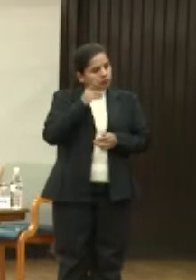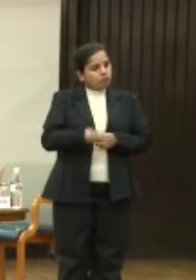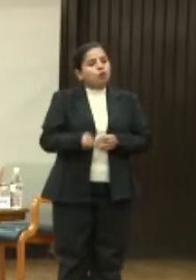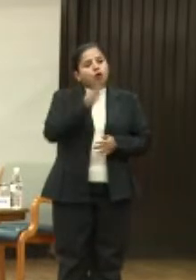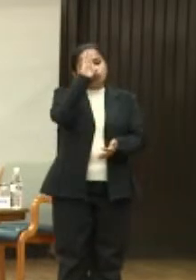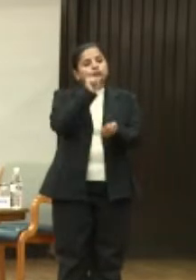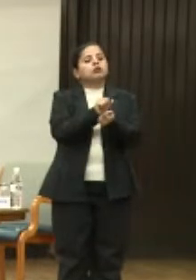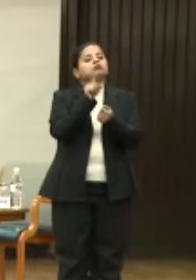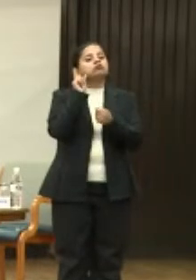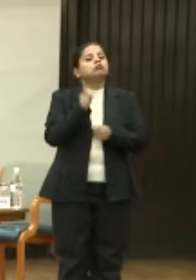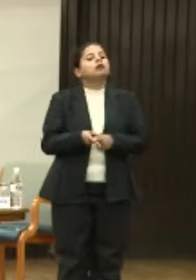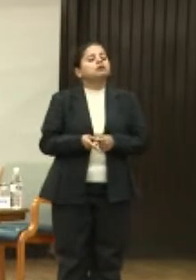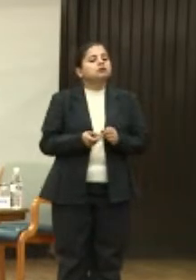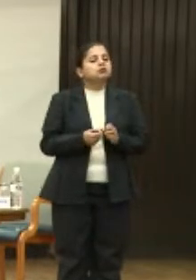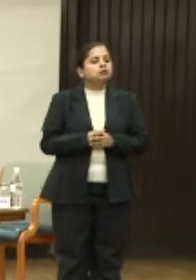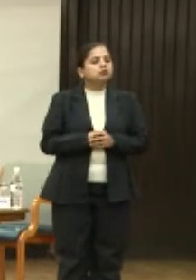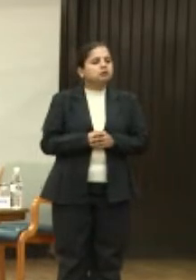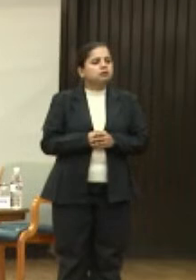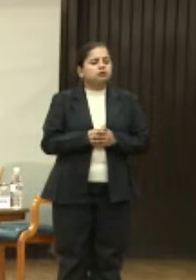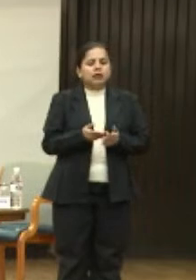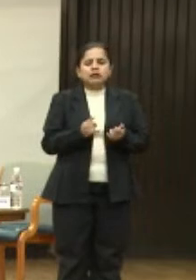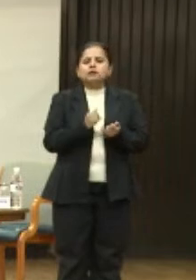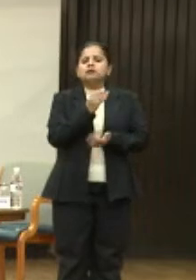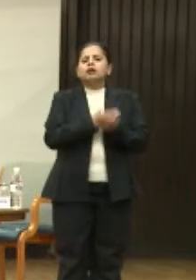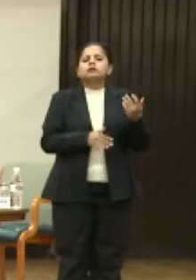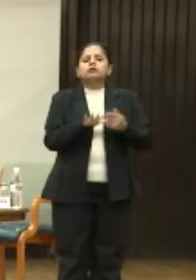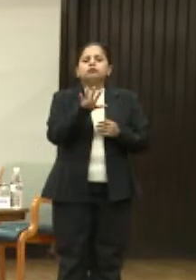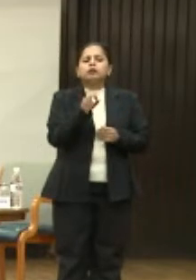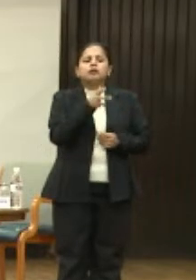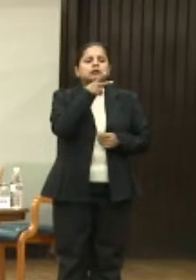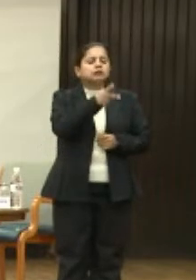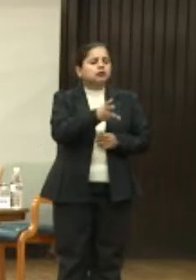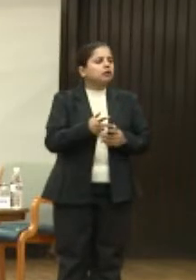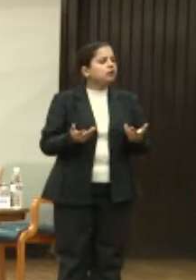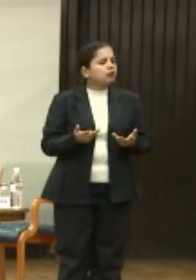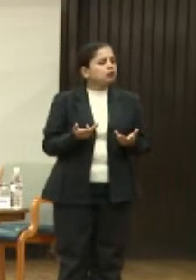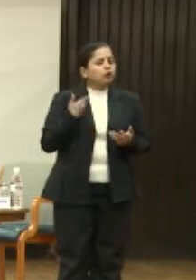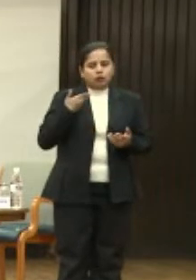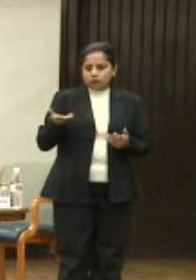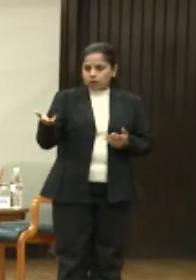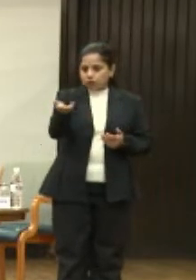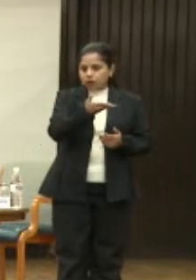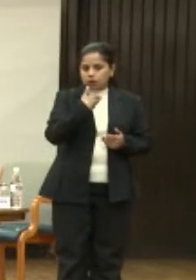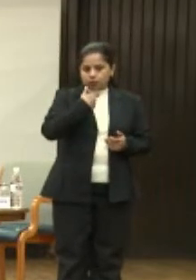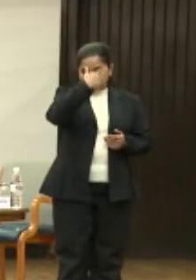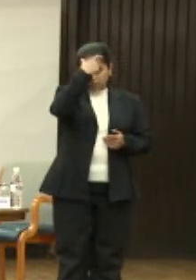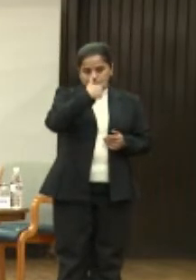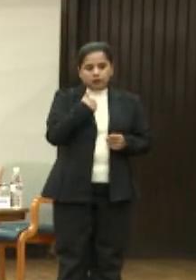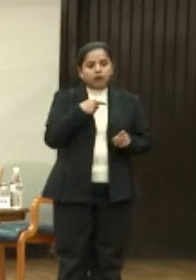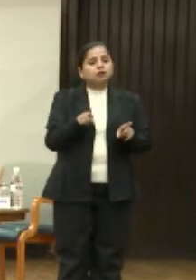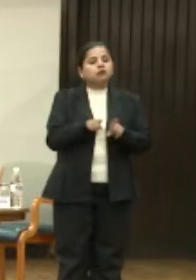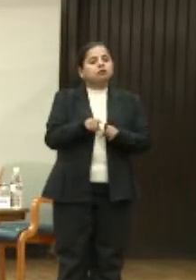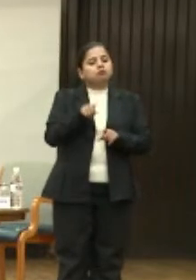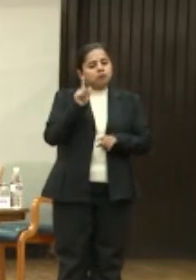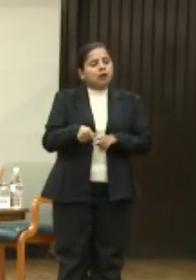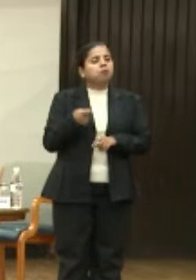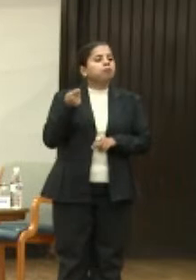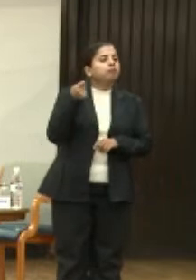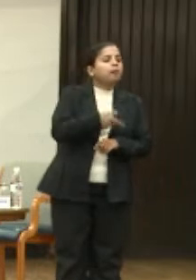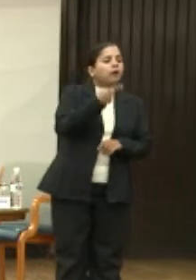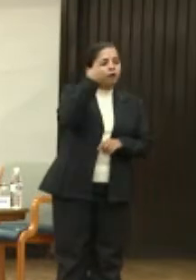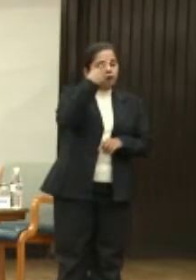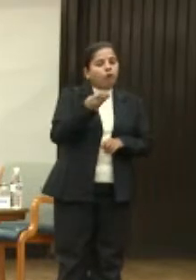there. So what does Section 15 say? We as citizens must pay for